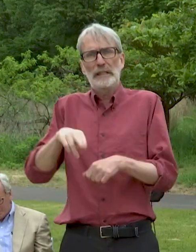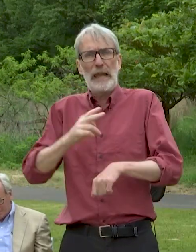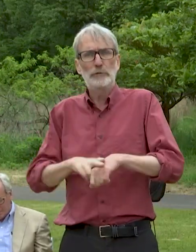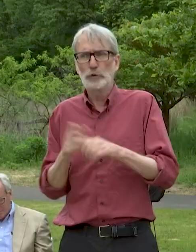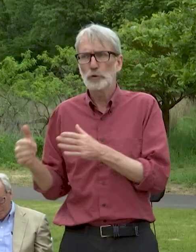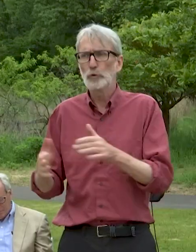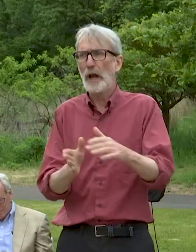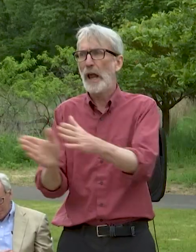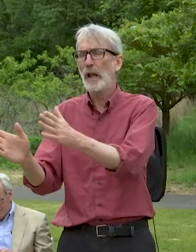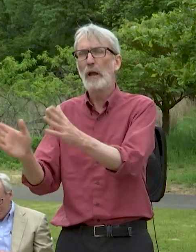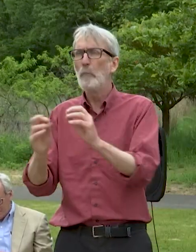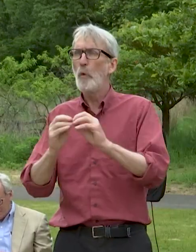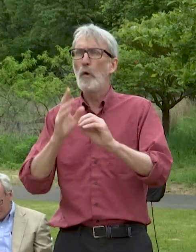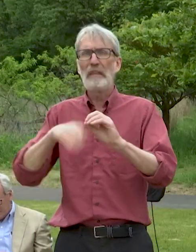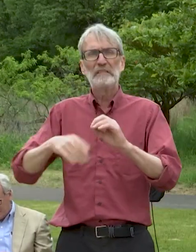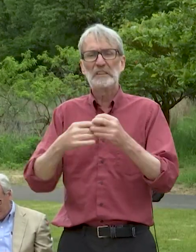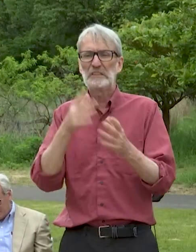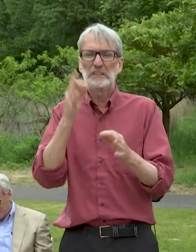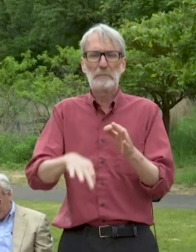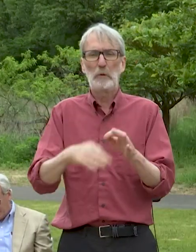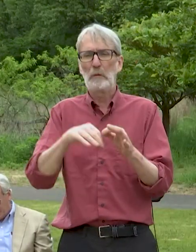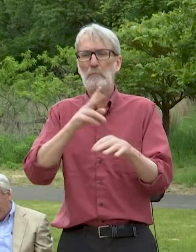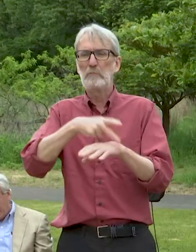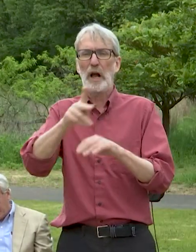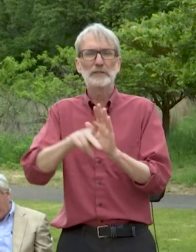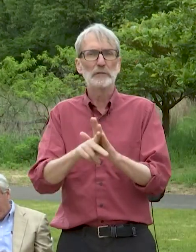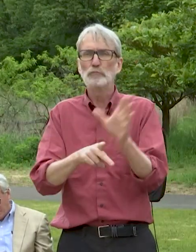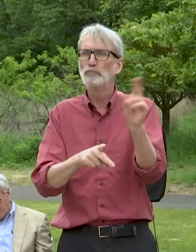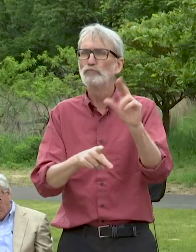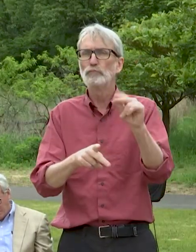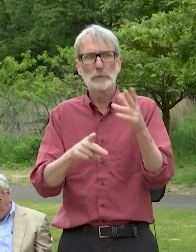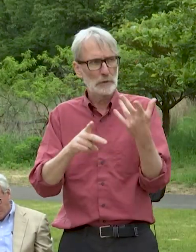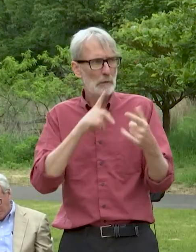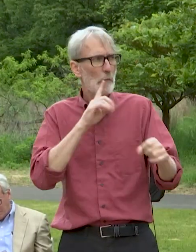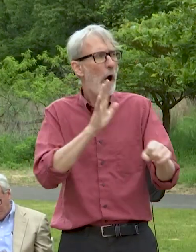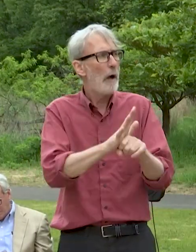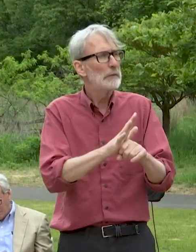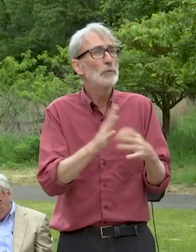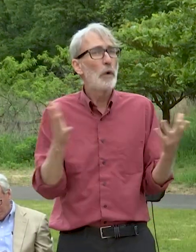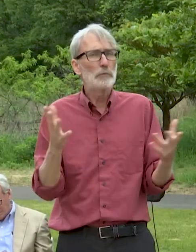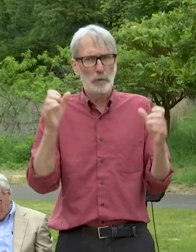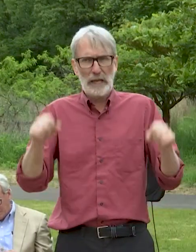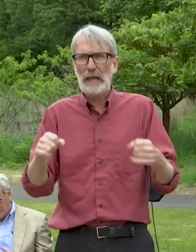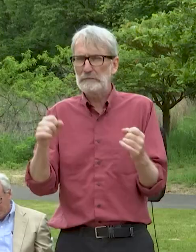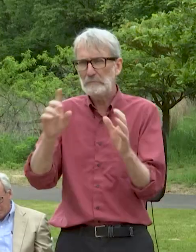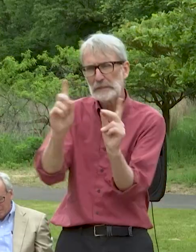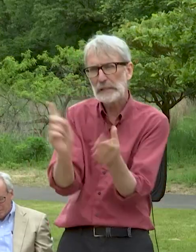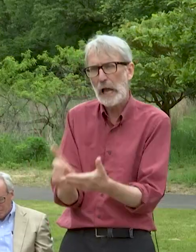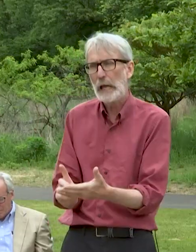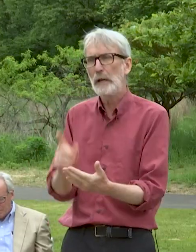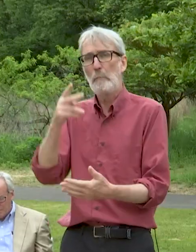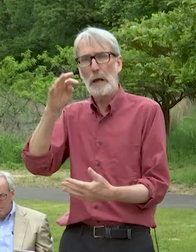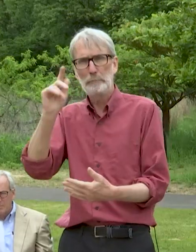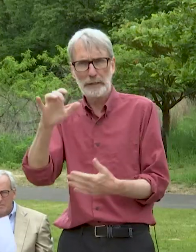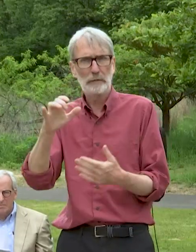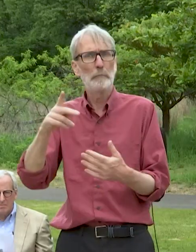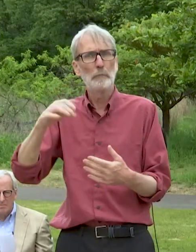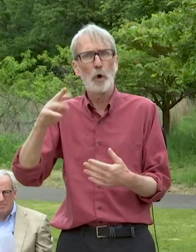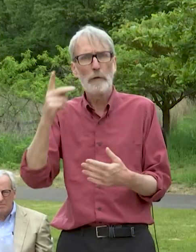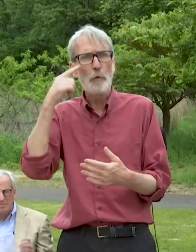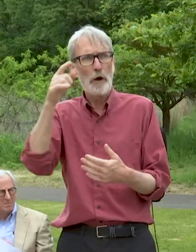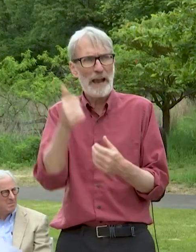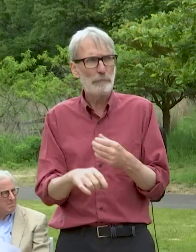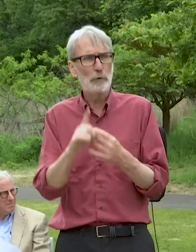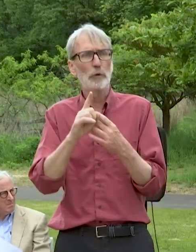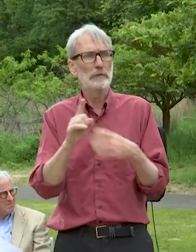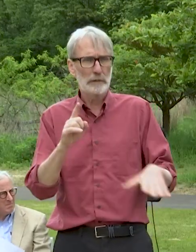more than just a project. It's a promise that public spaces can be designed for everyone, that discovery,